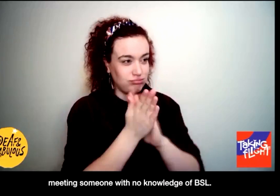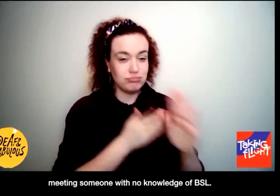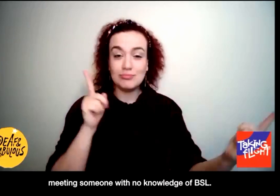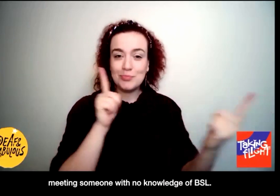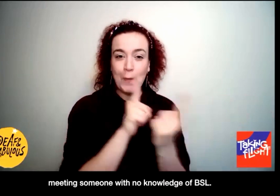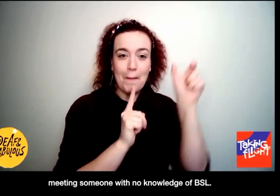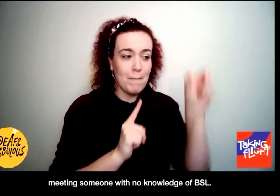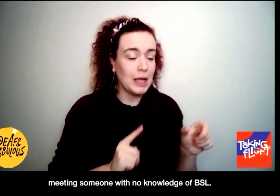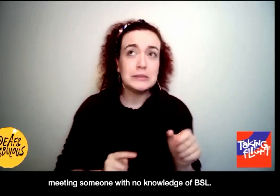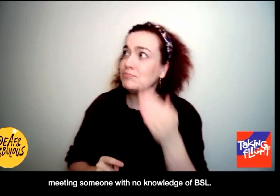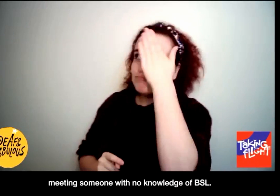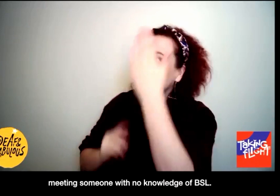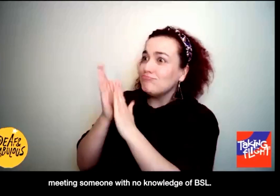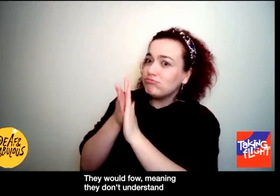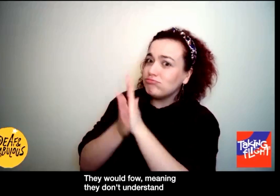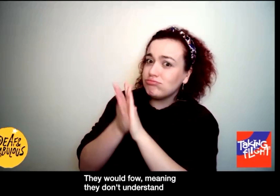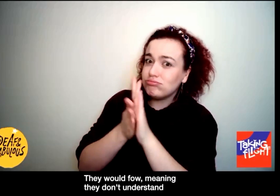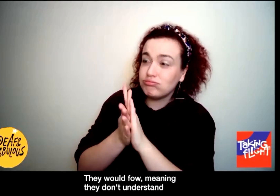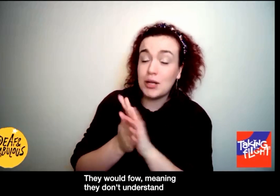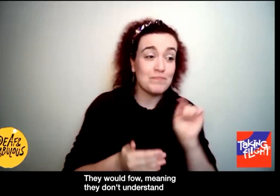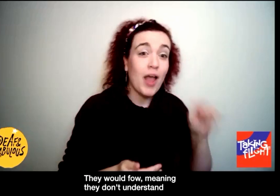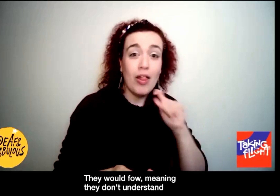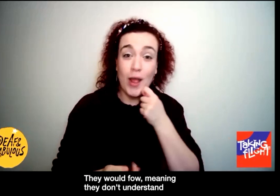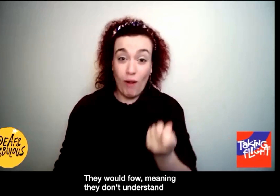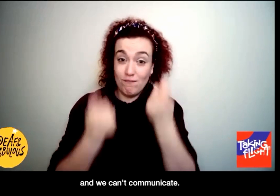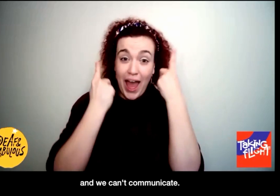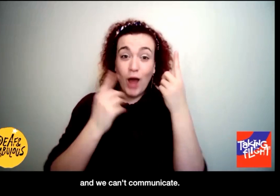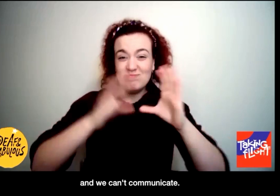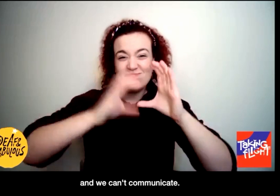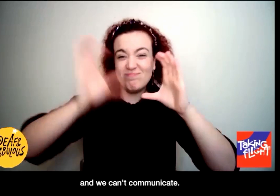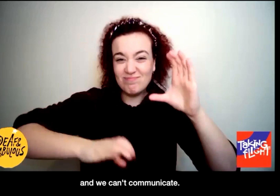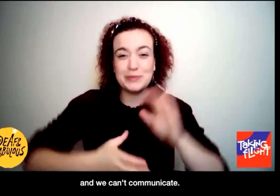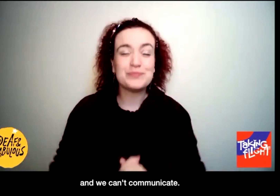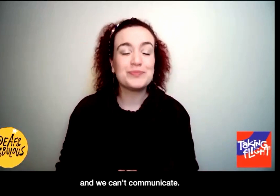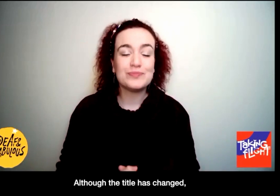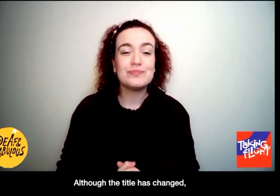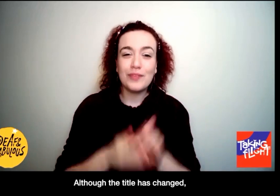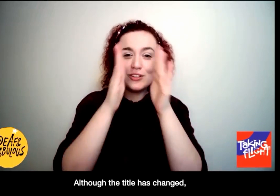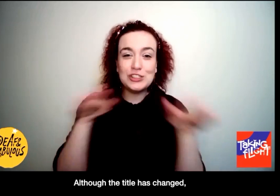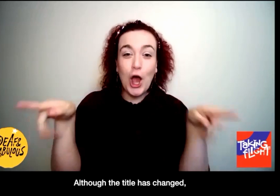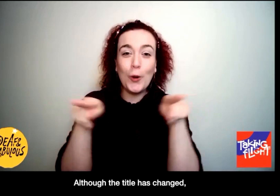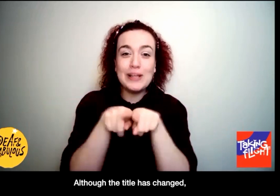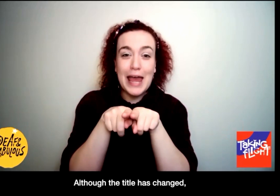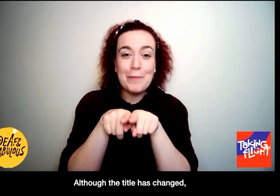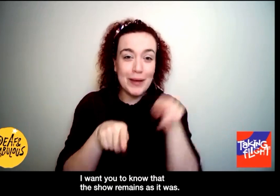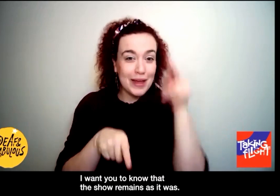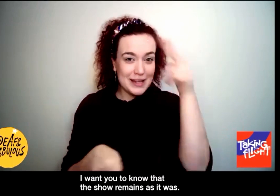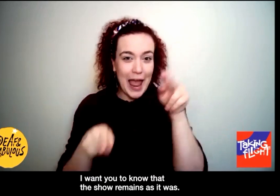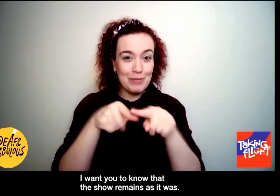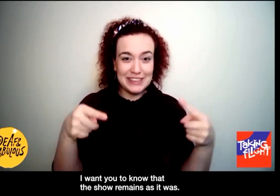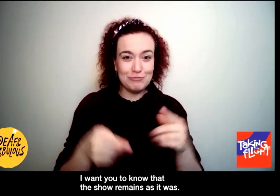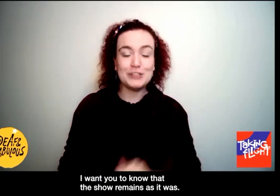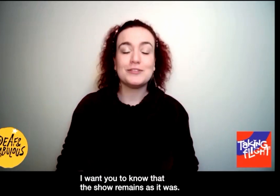BSL user, meeting someone with no knowledge of BSL. They would FOW, meaning they don't understand and we can't communicate. Although the title has changed,